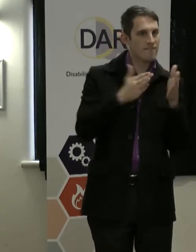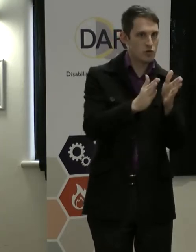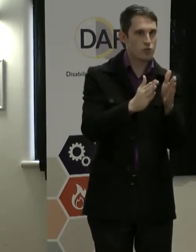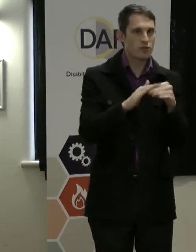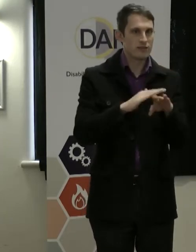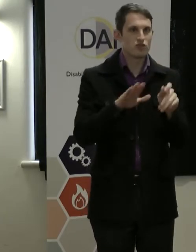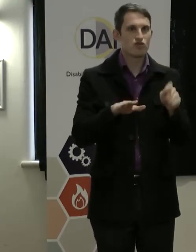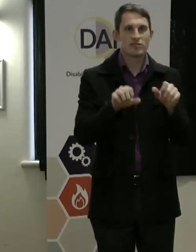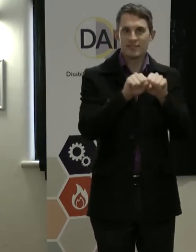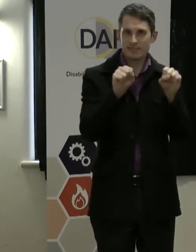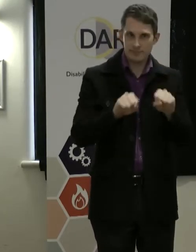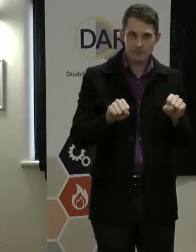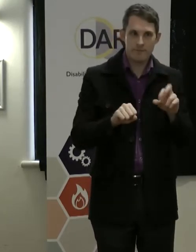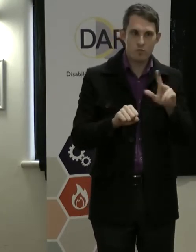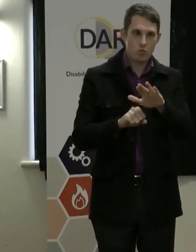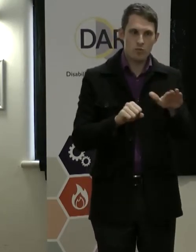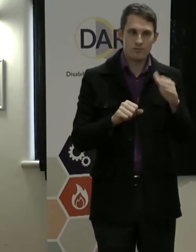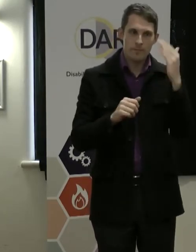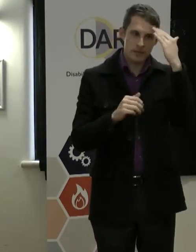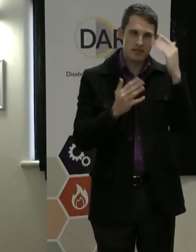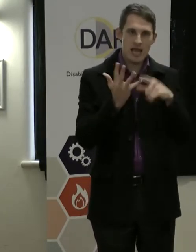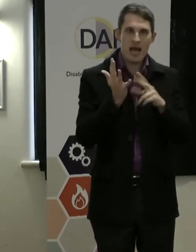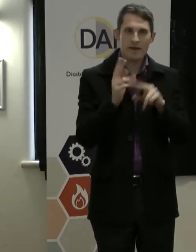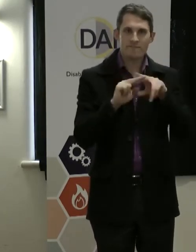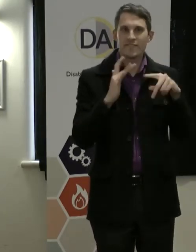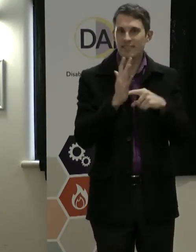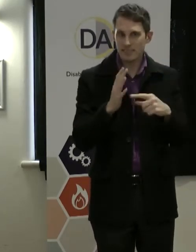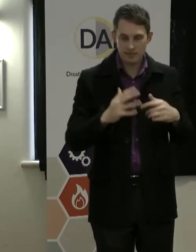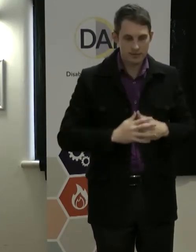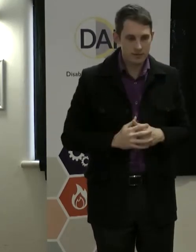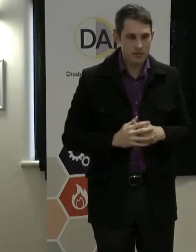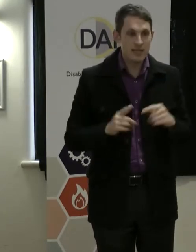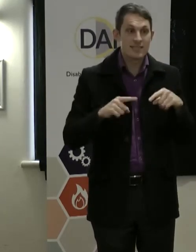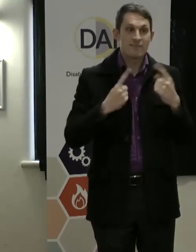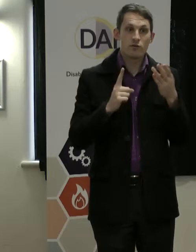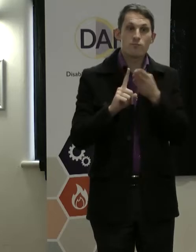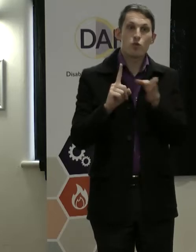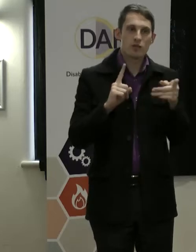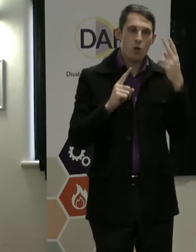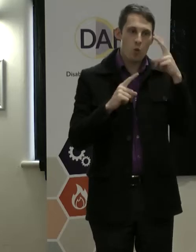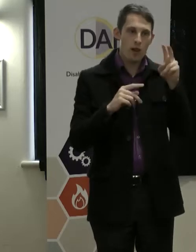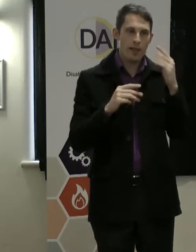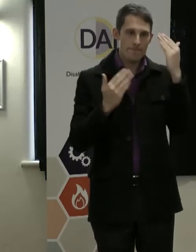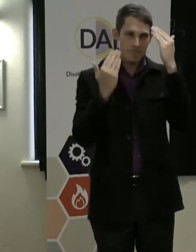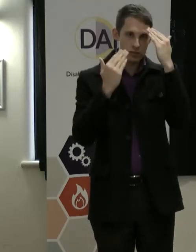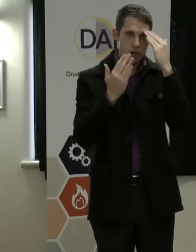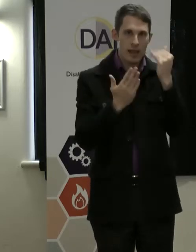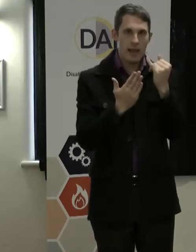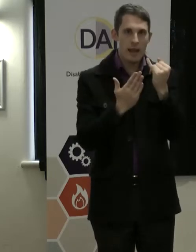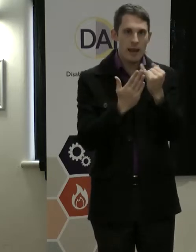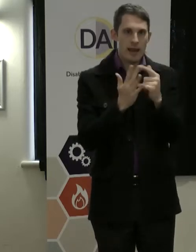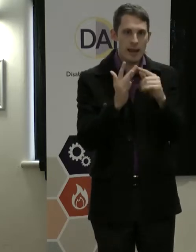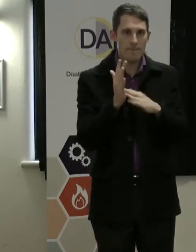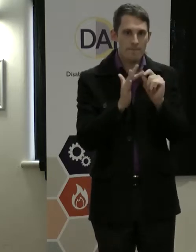for that group of people, and this is called the mental impairment process. It